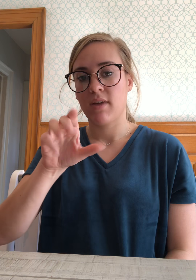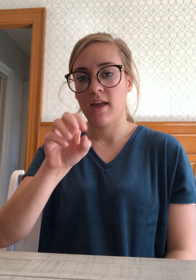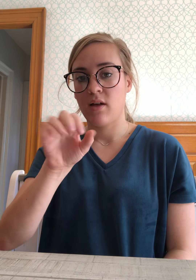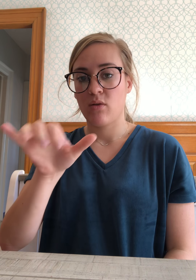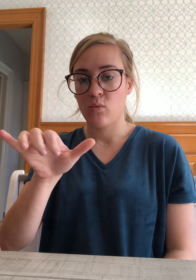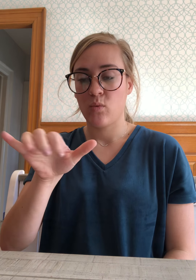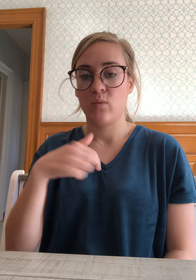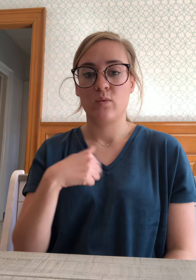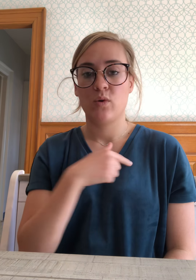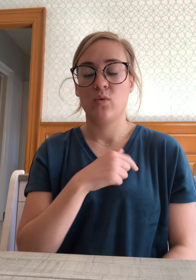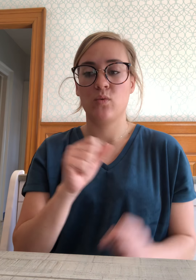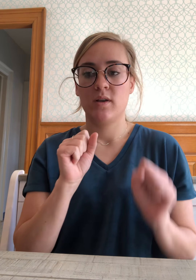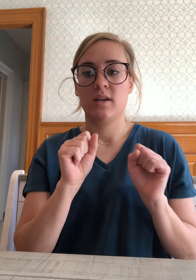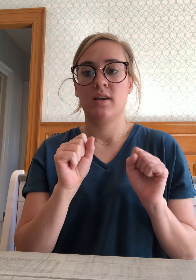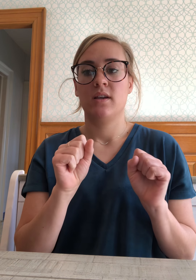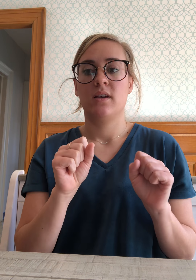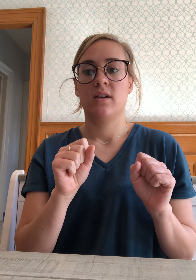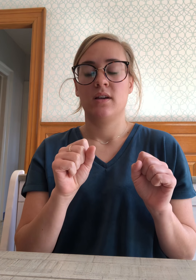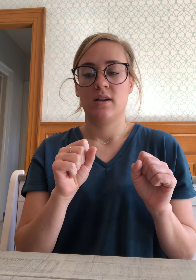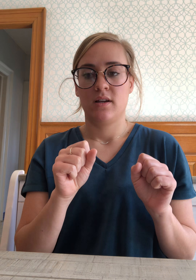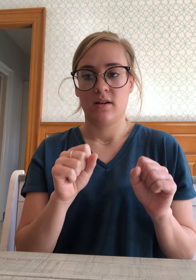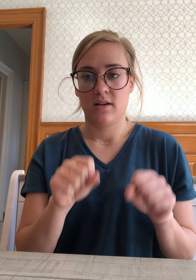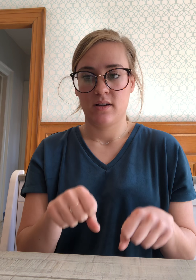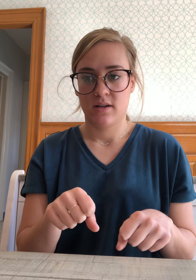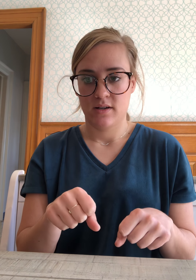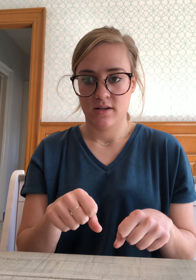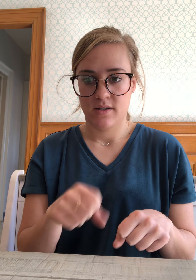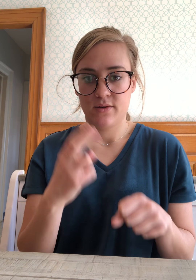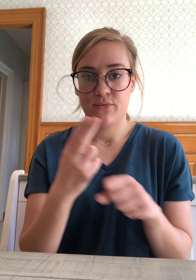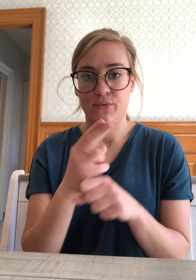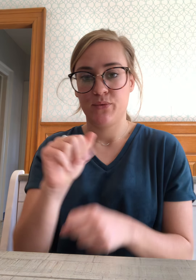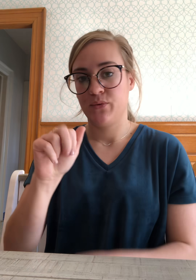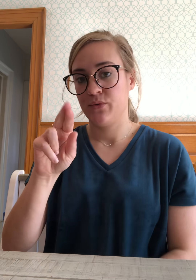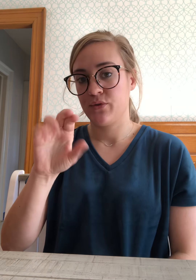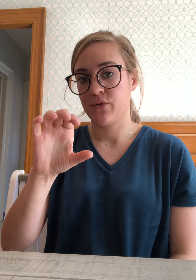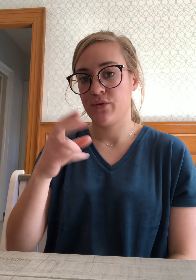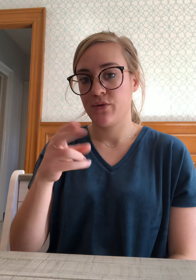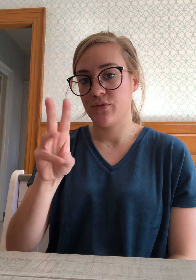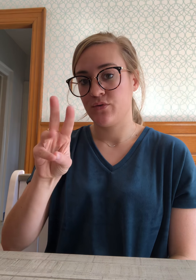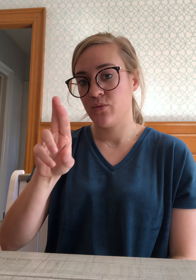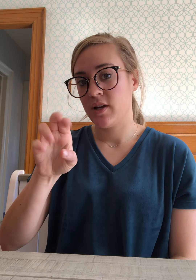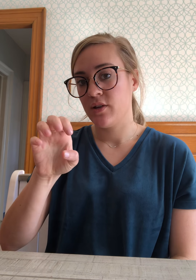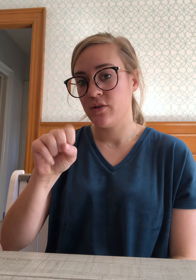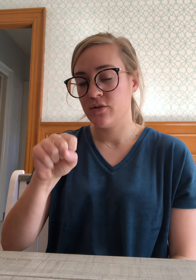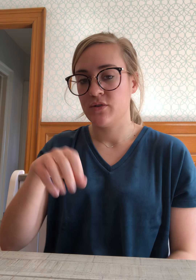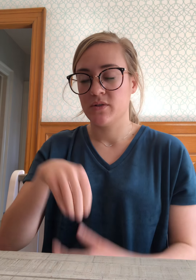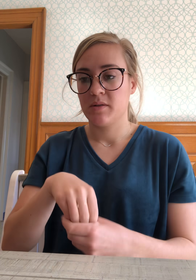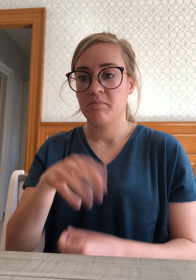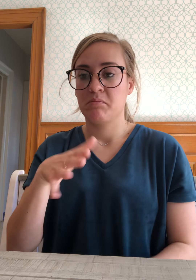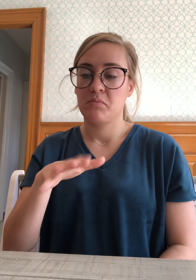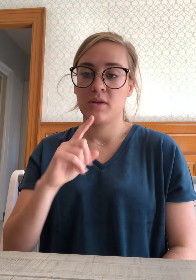we can engage arch wires into some fairly significant